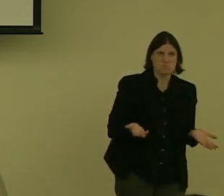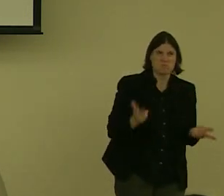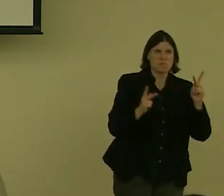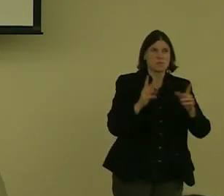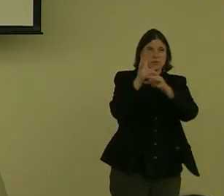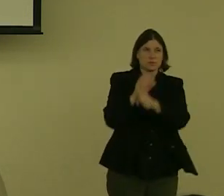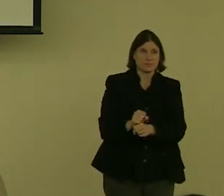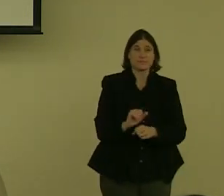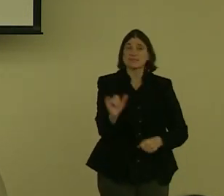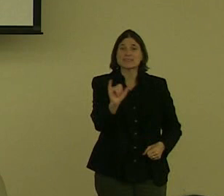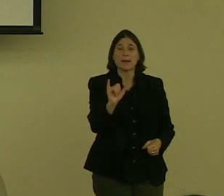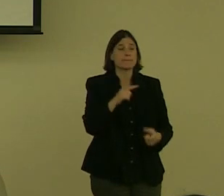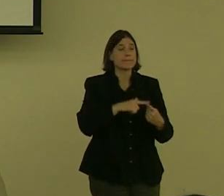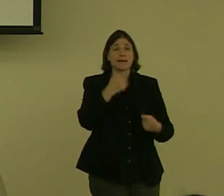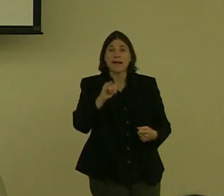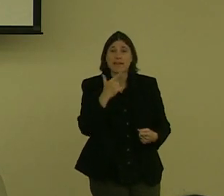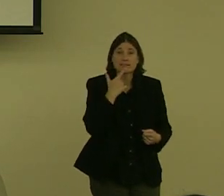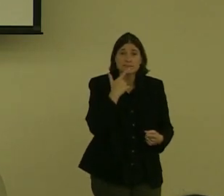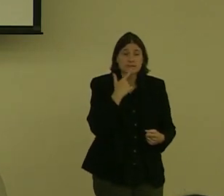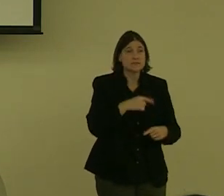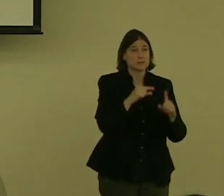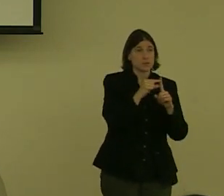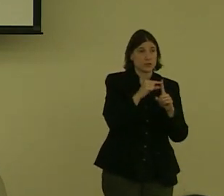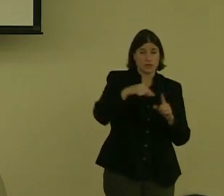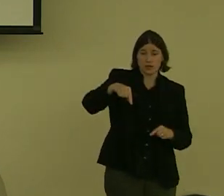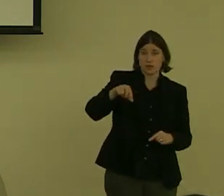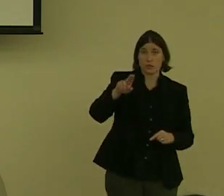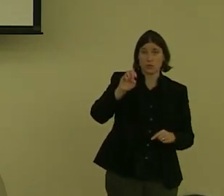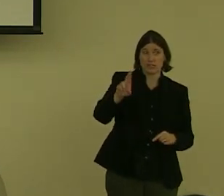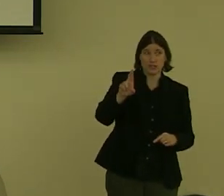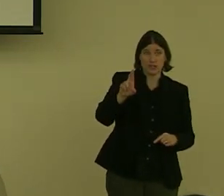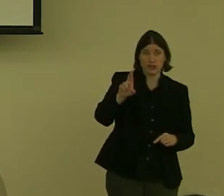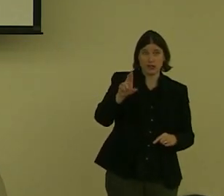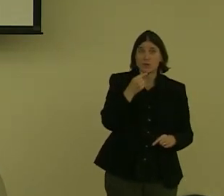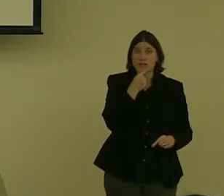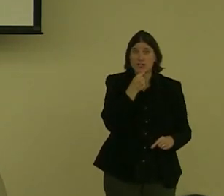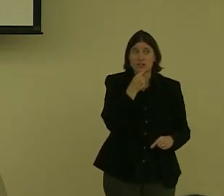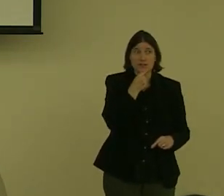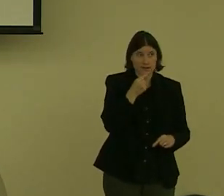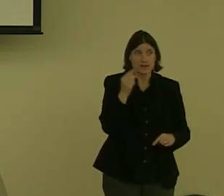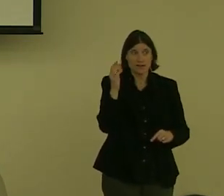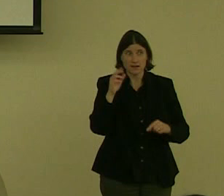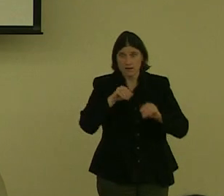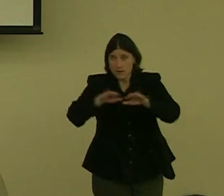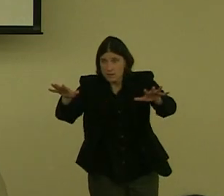back. It could be it would have to be willful to be misconstrued.